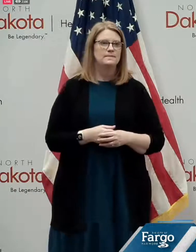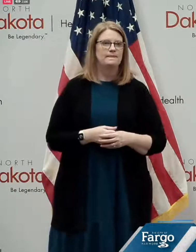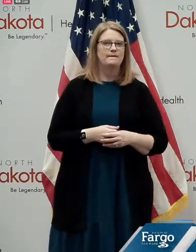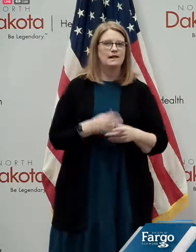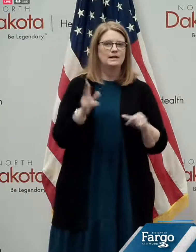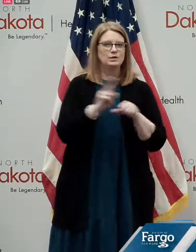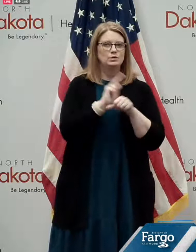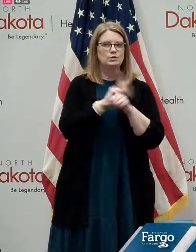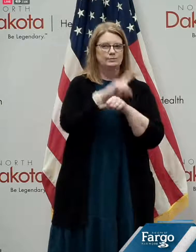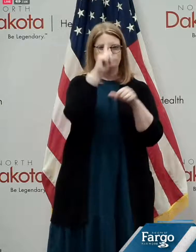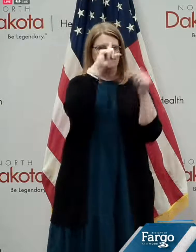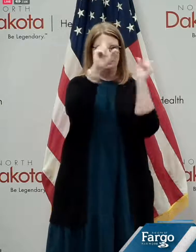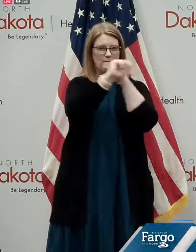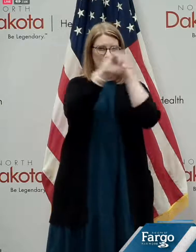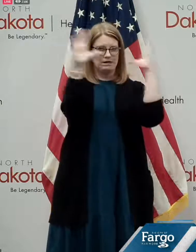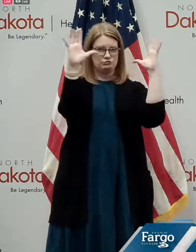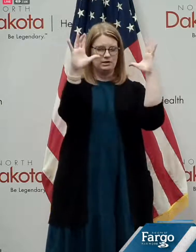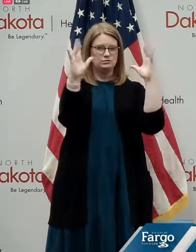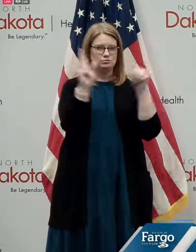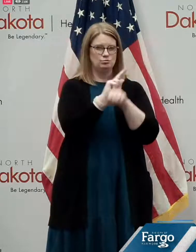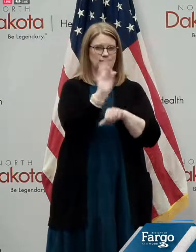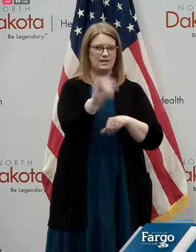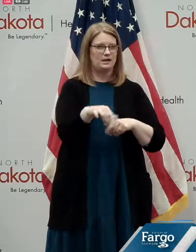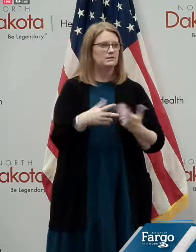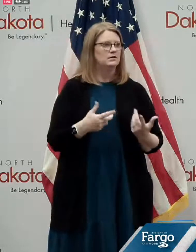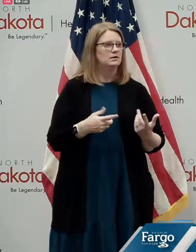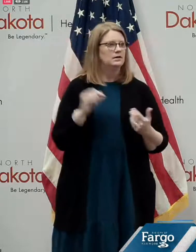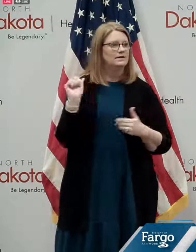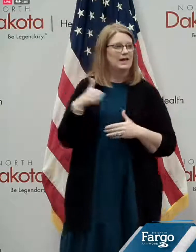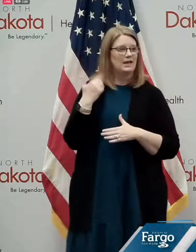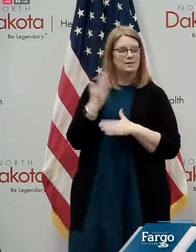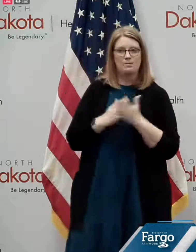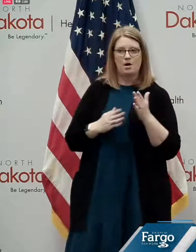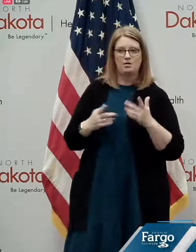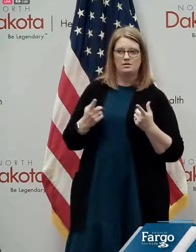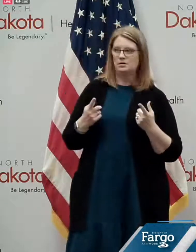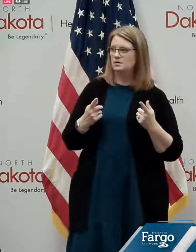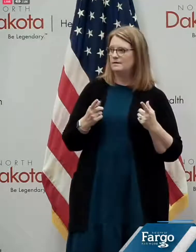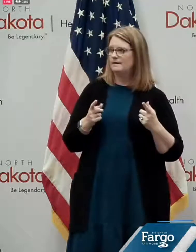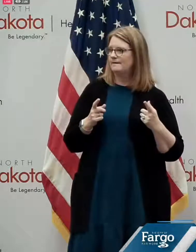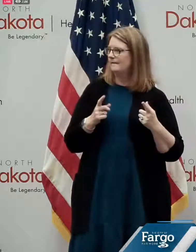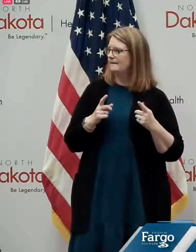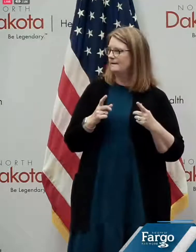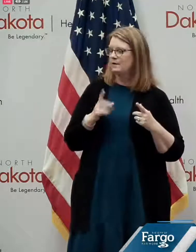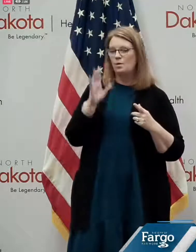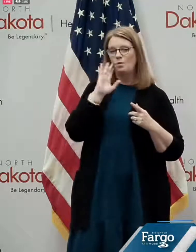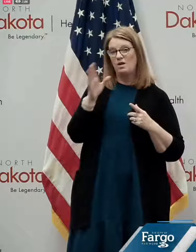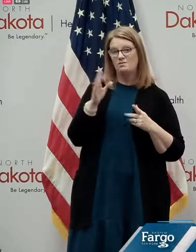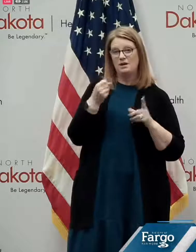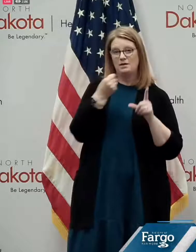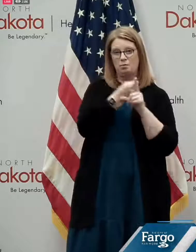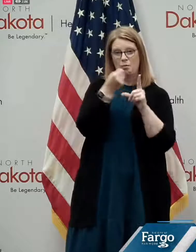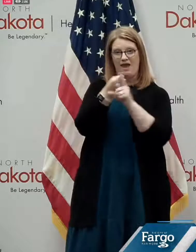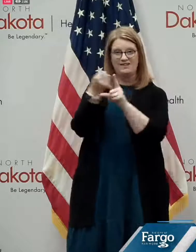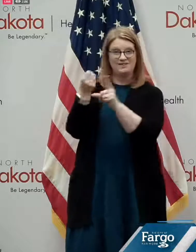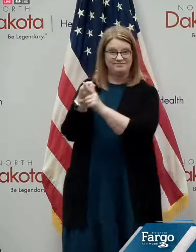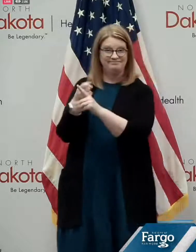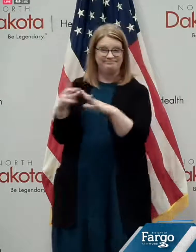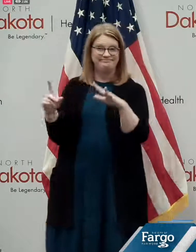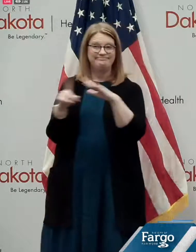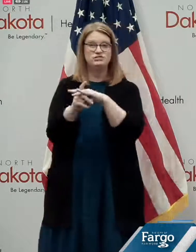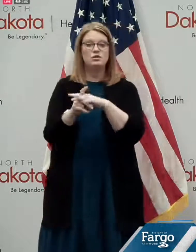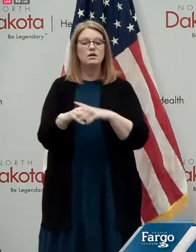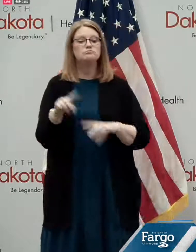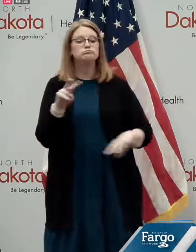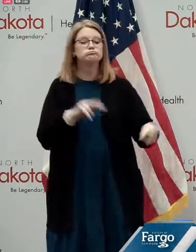your imagination. But and I think the other piece which is going to happen on the back end is there are going to be random audits as part